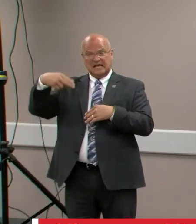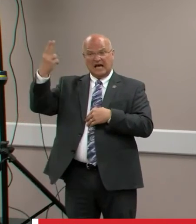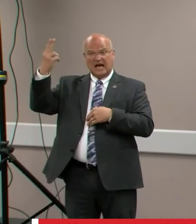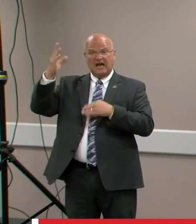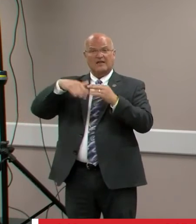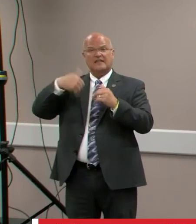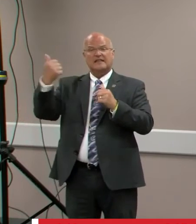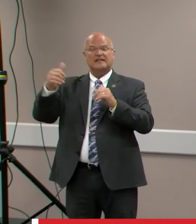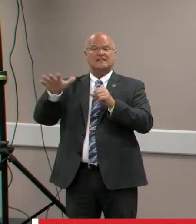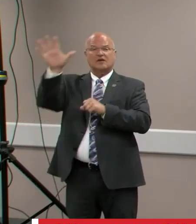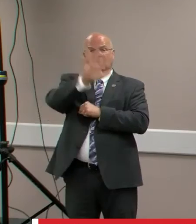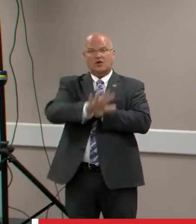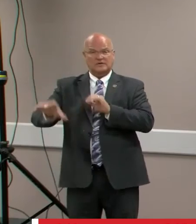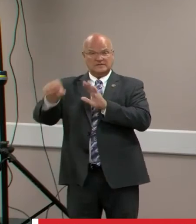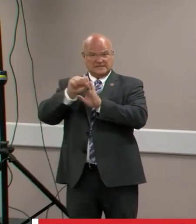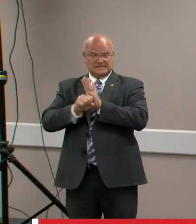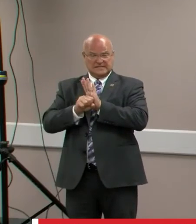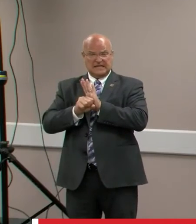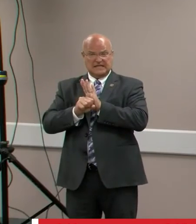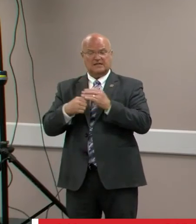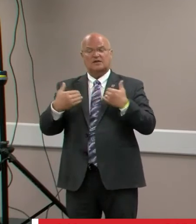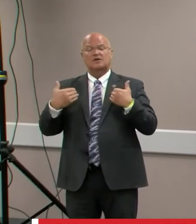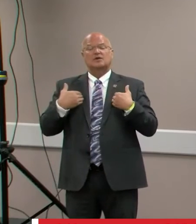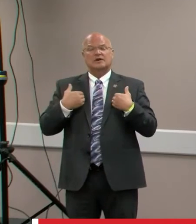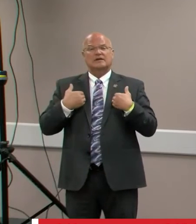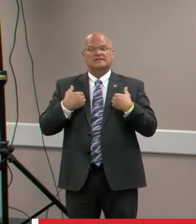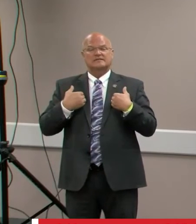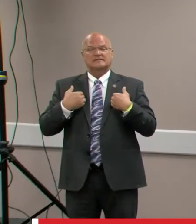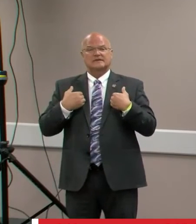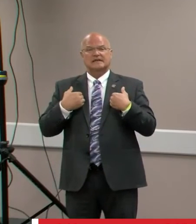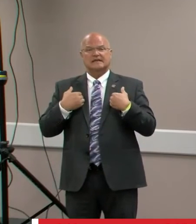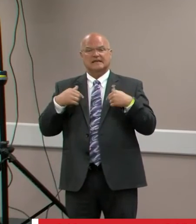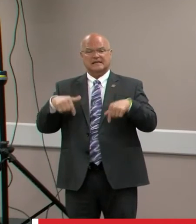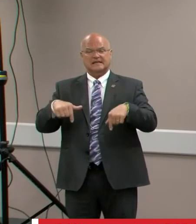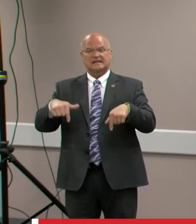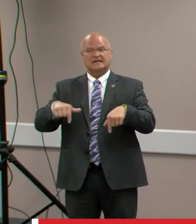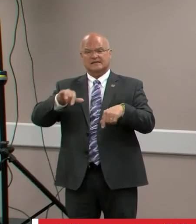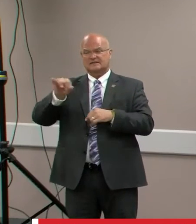higher than in the state overall. We've had